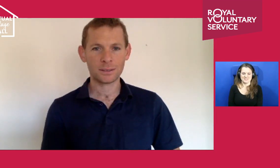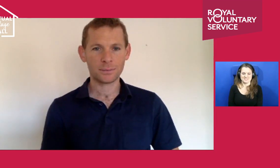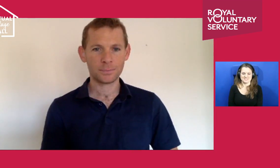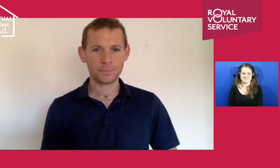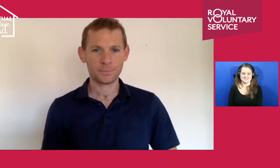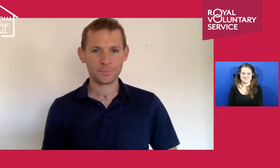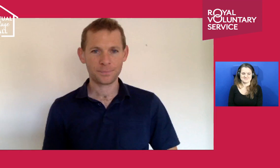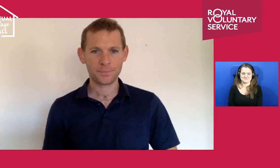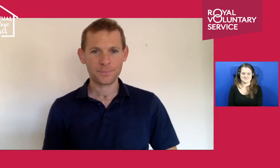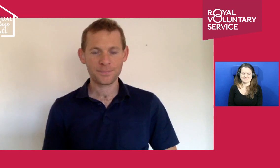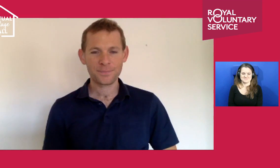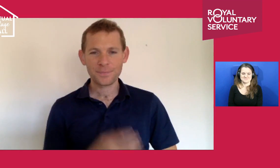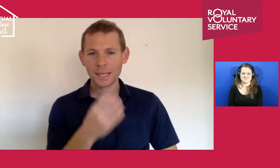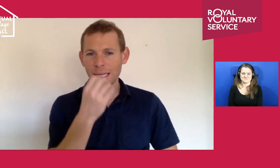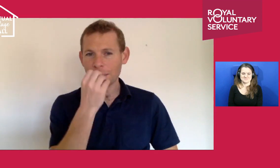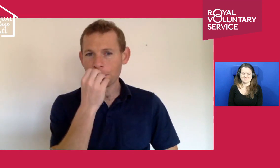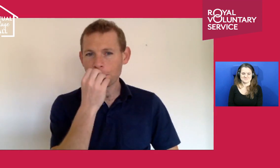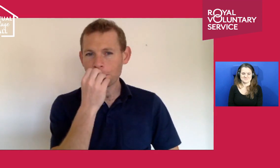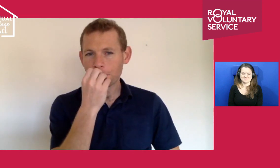Beautiful.